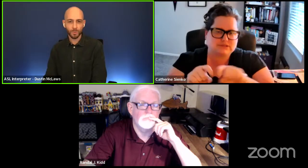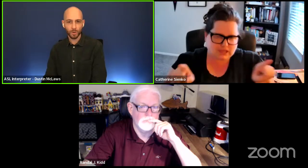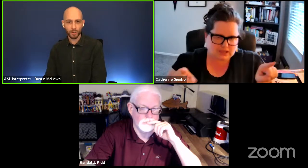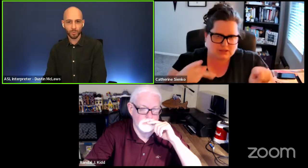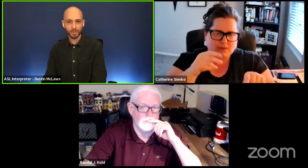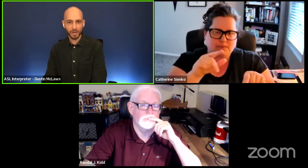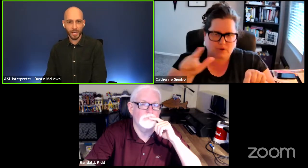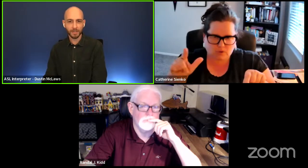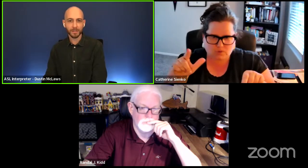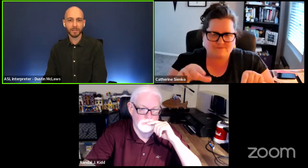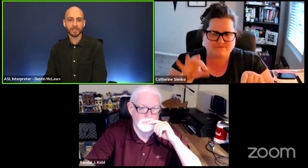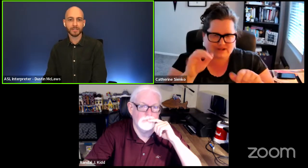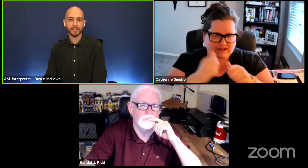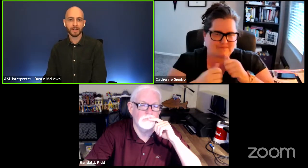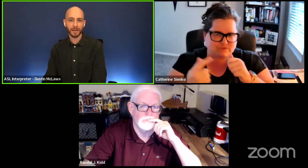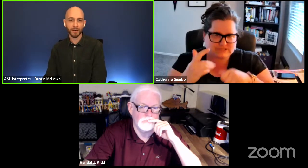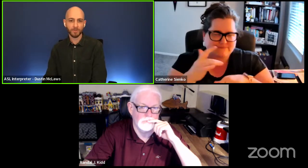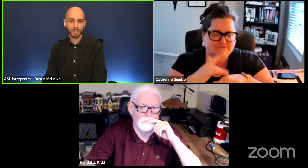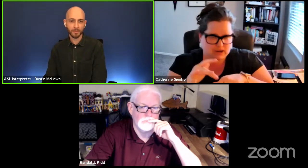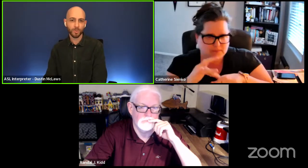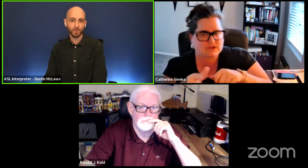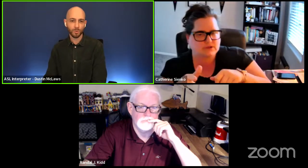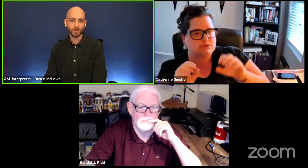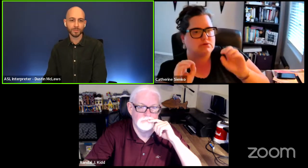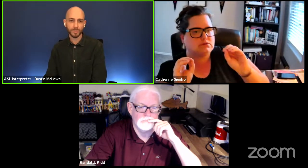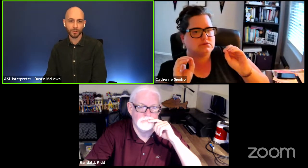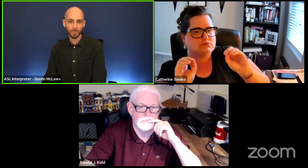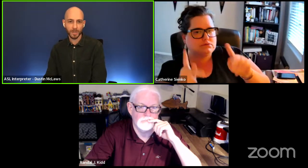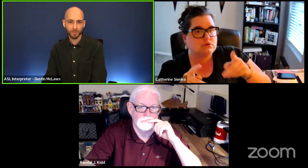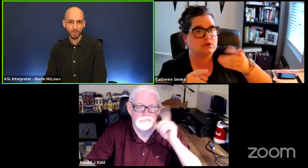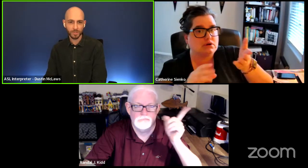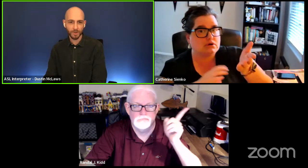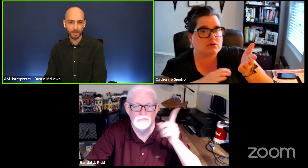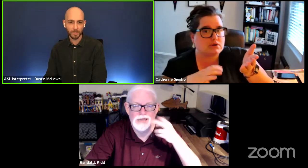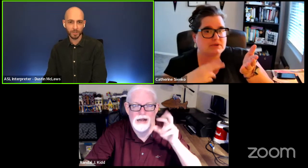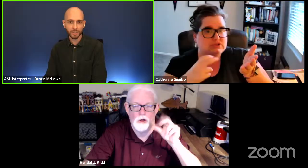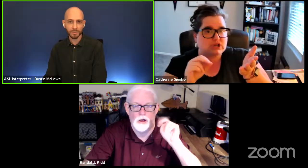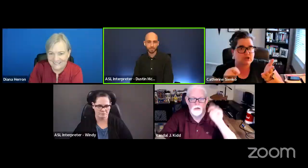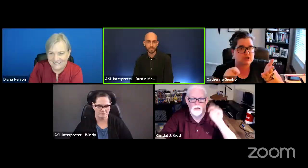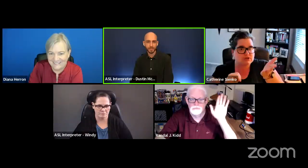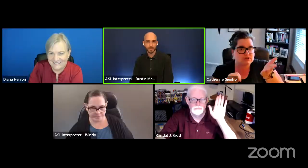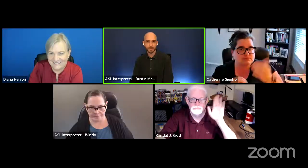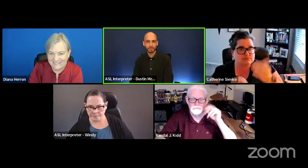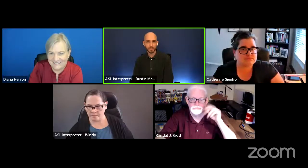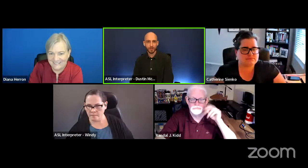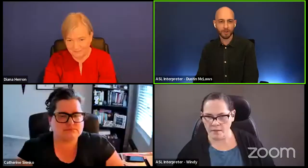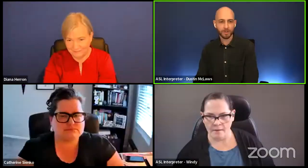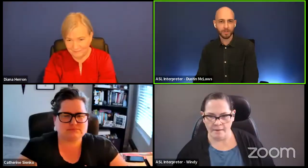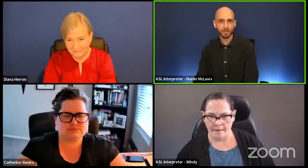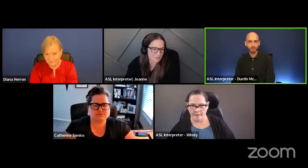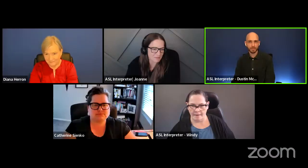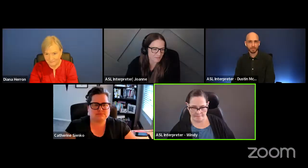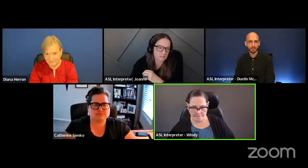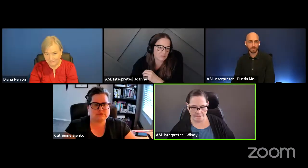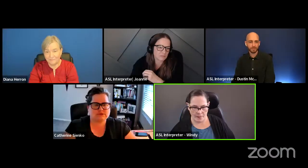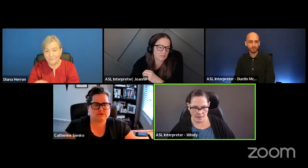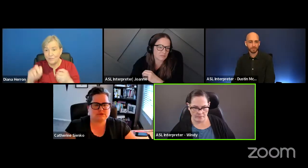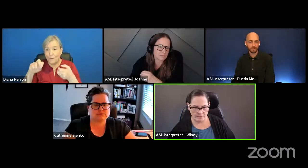Or should we work with Kyla to send out a poll to determine everyone's availability? Commissioner Herron?